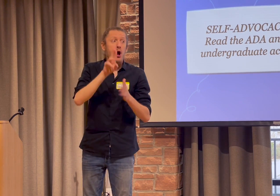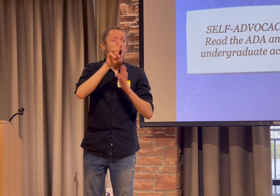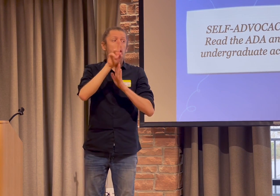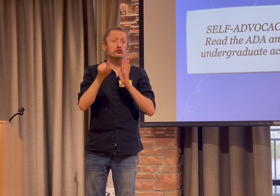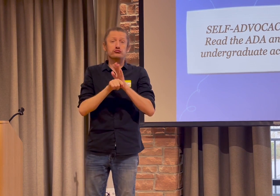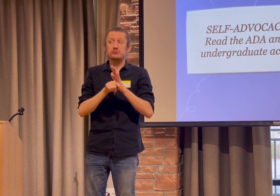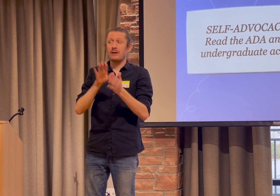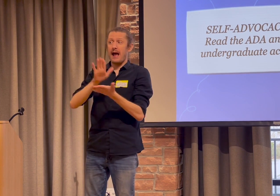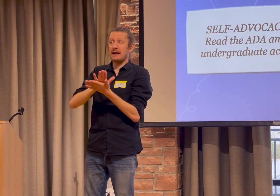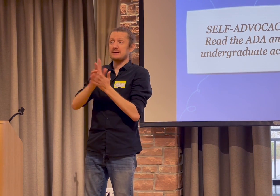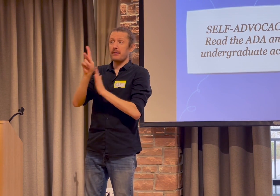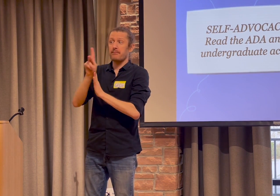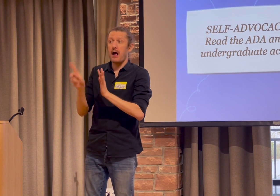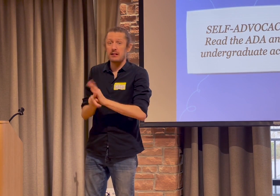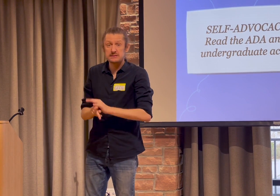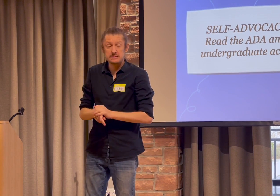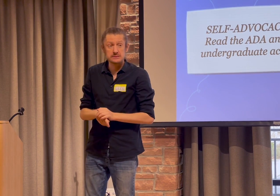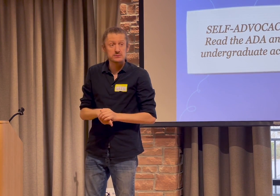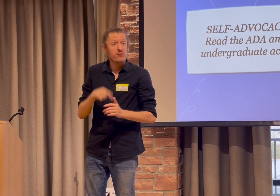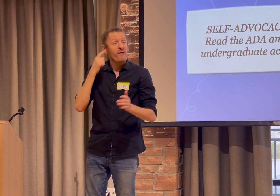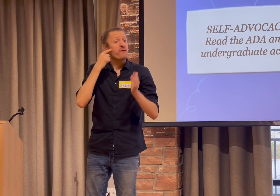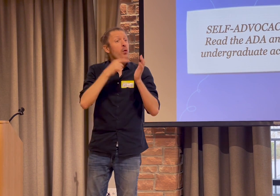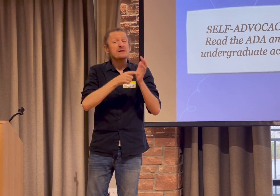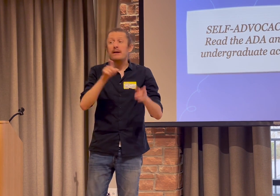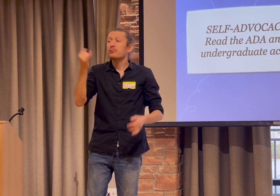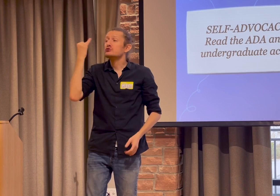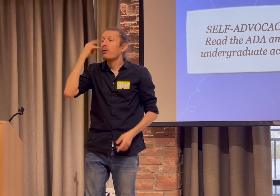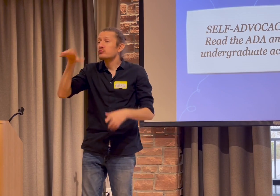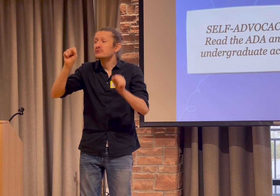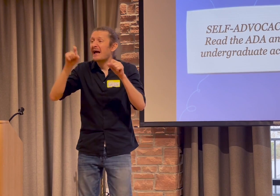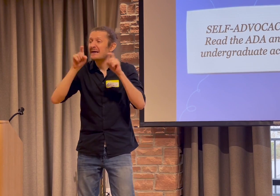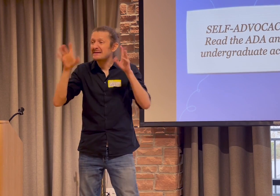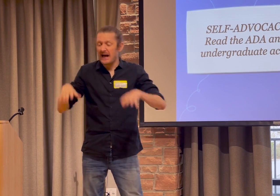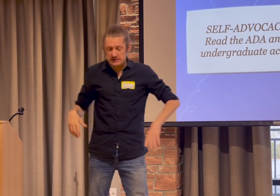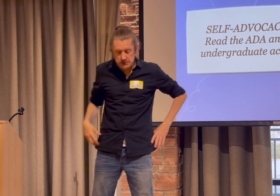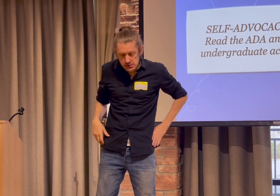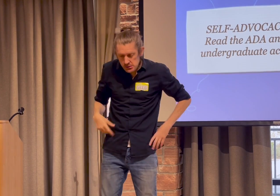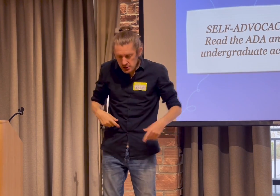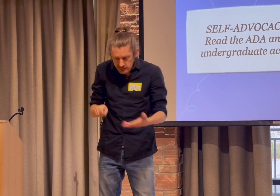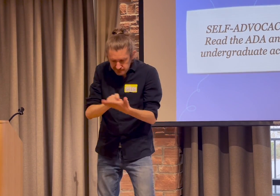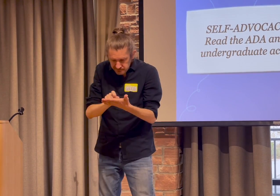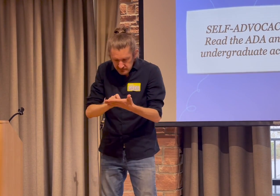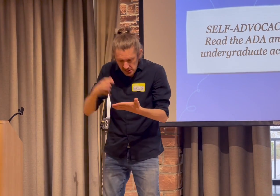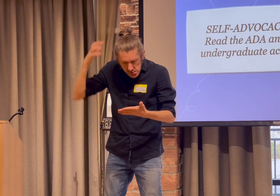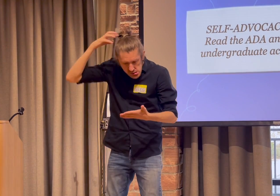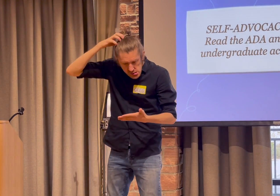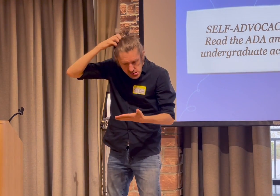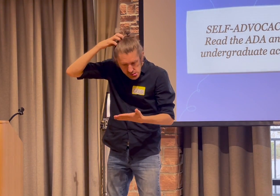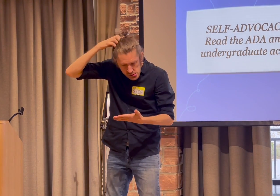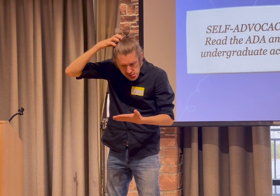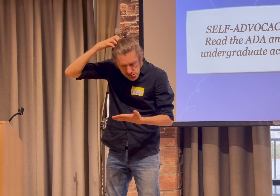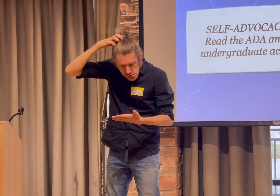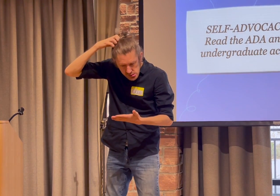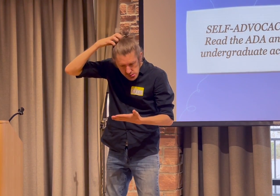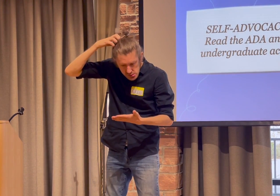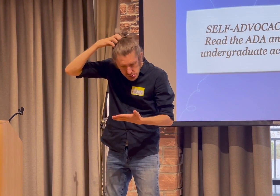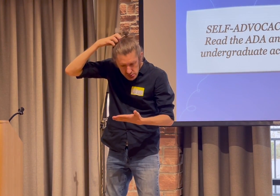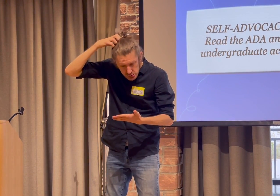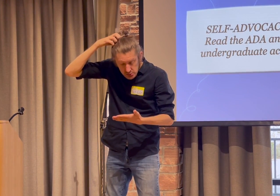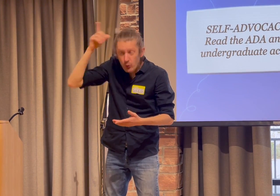accommodation if it's not working for me. Also, read your school's undergraduate accessibility policies.